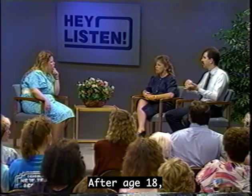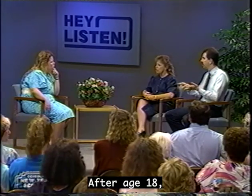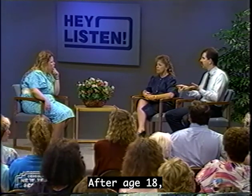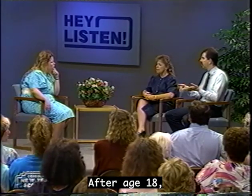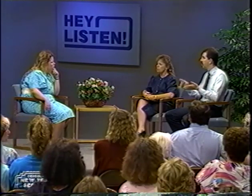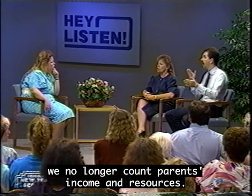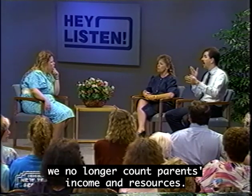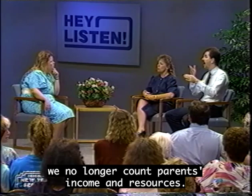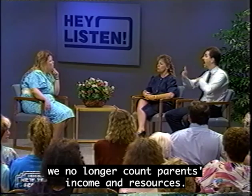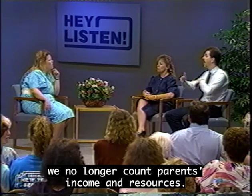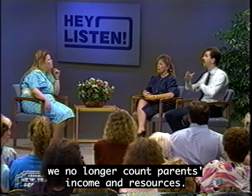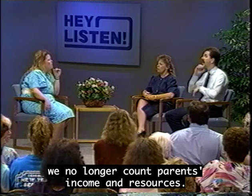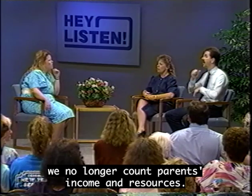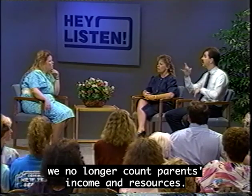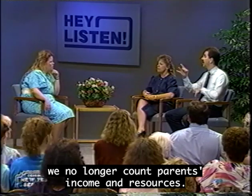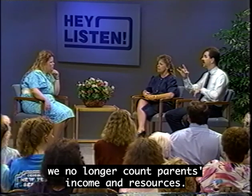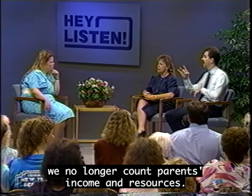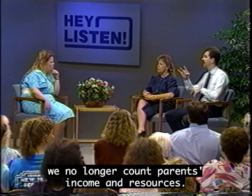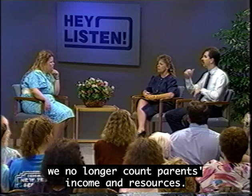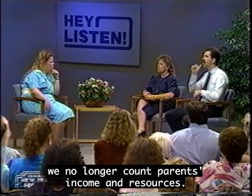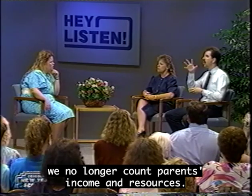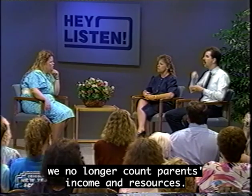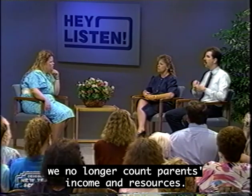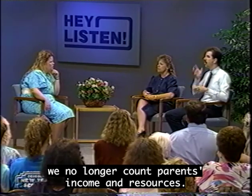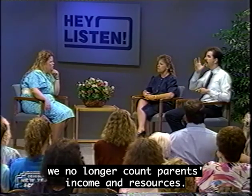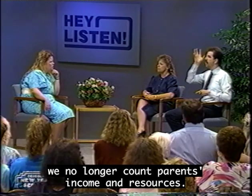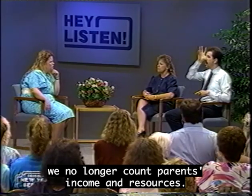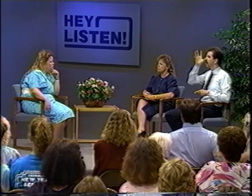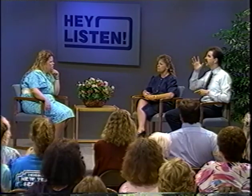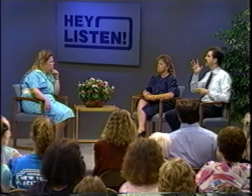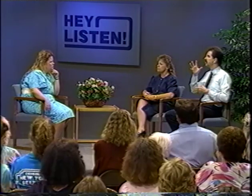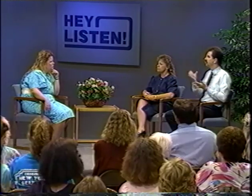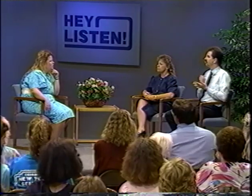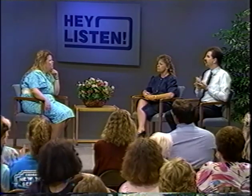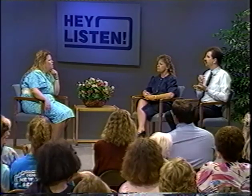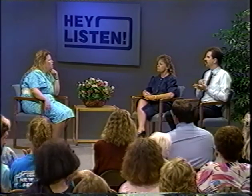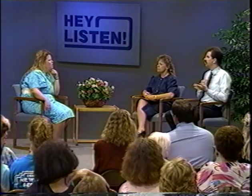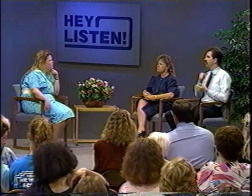After age 18, we no longer count parents' income and resources.